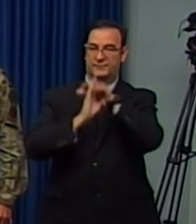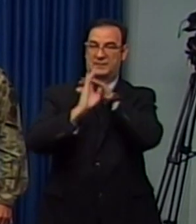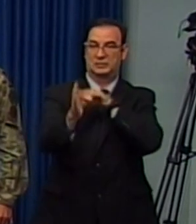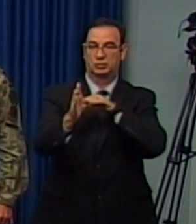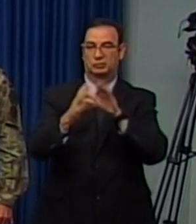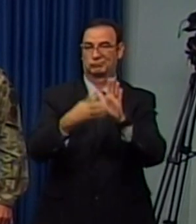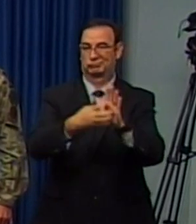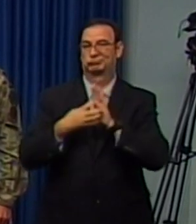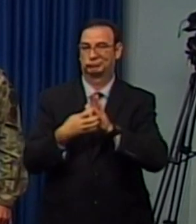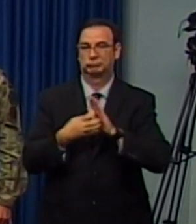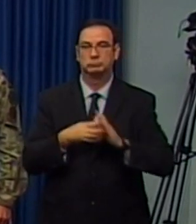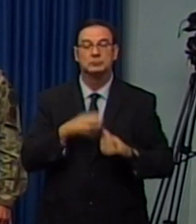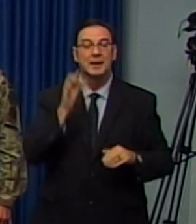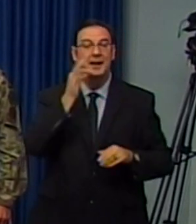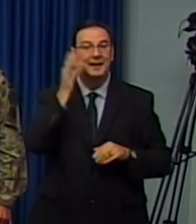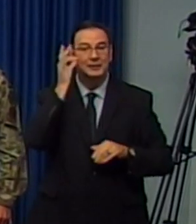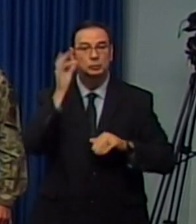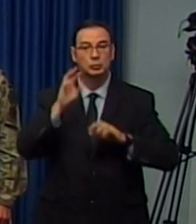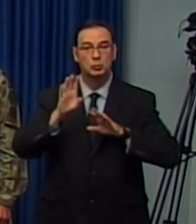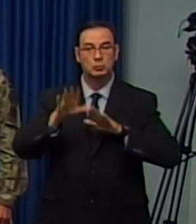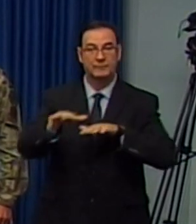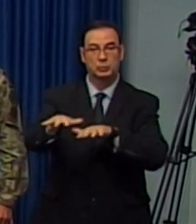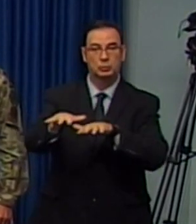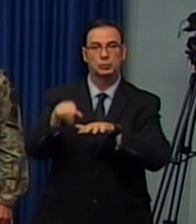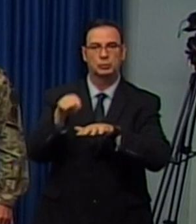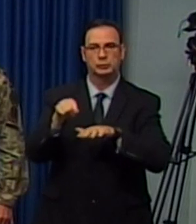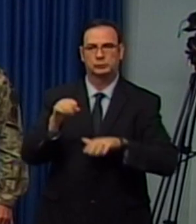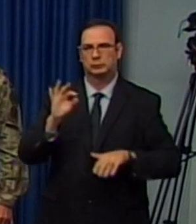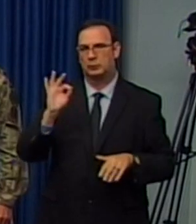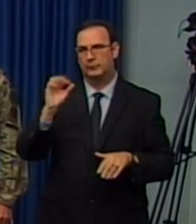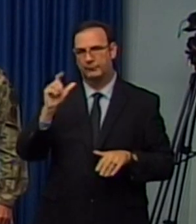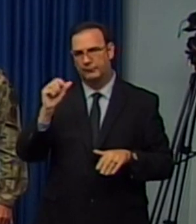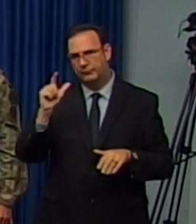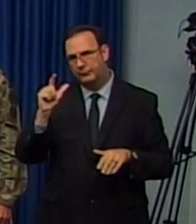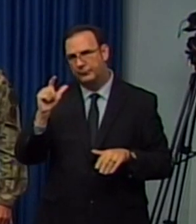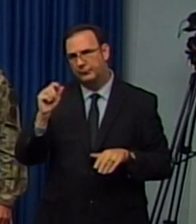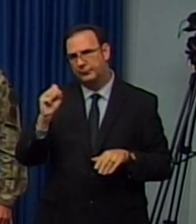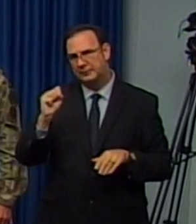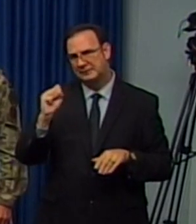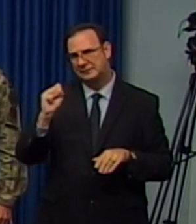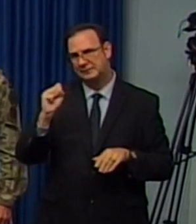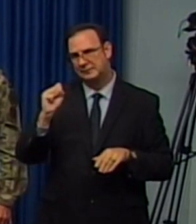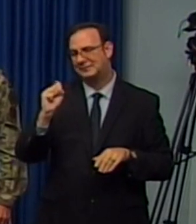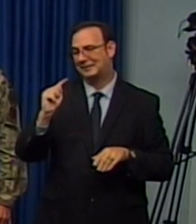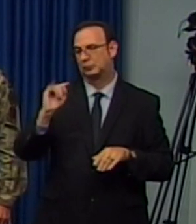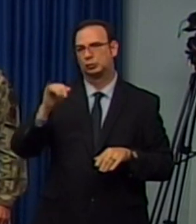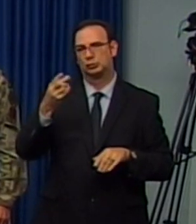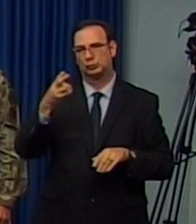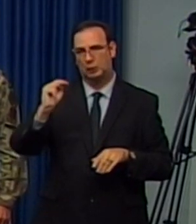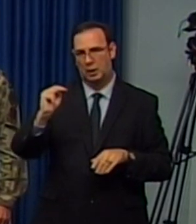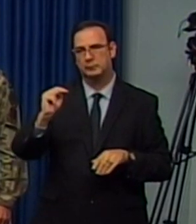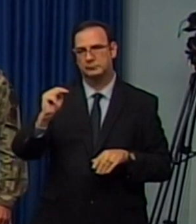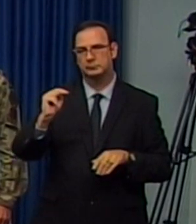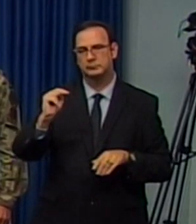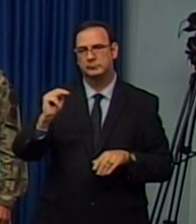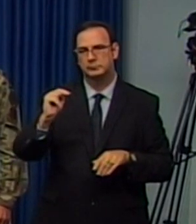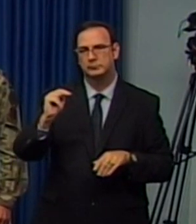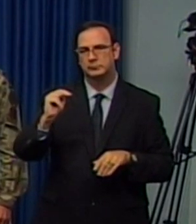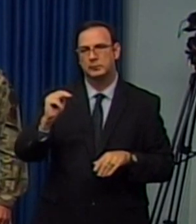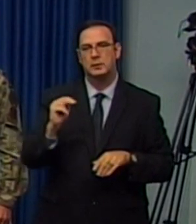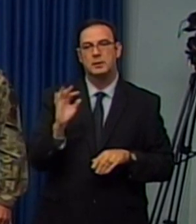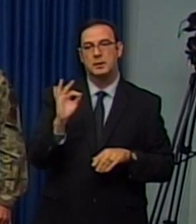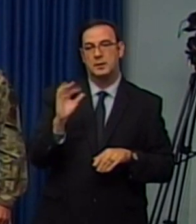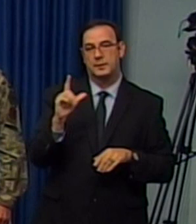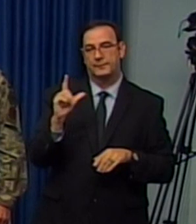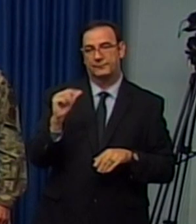Indian River, Volusia, St. John's are all implementing evacuation plans, and we expect Flagler, Duval,